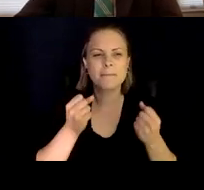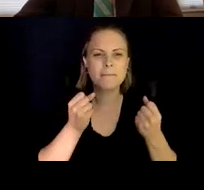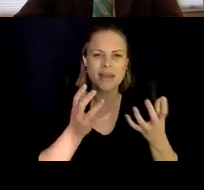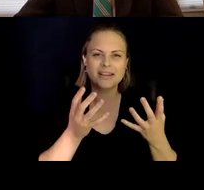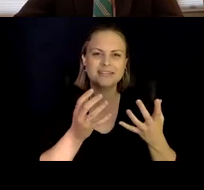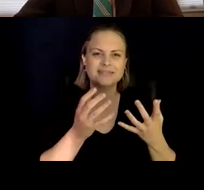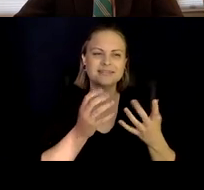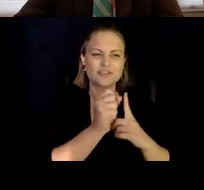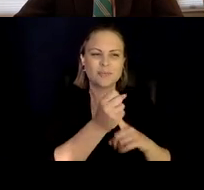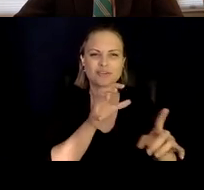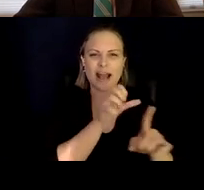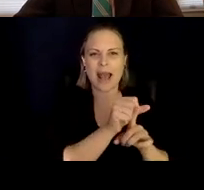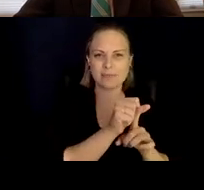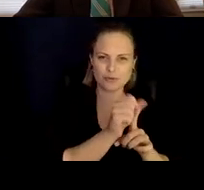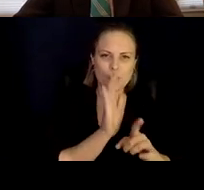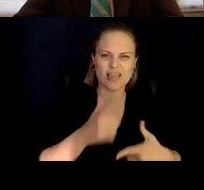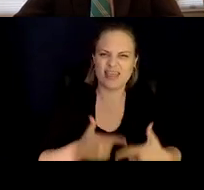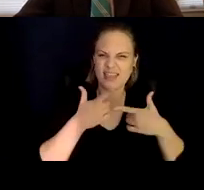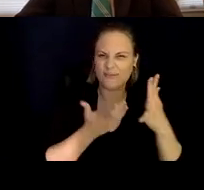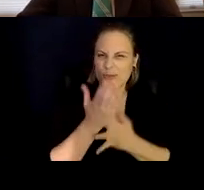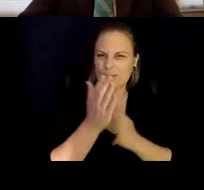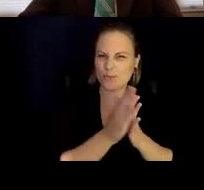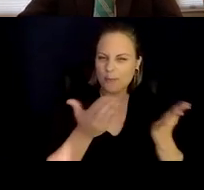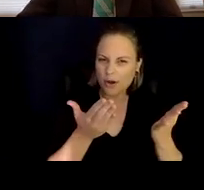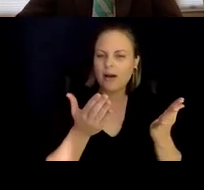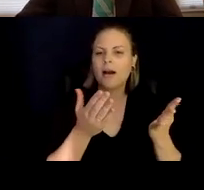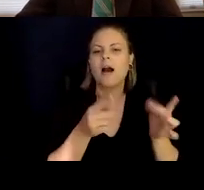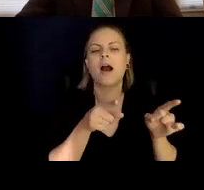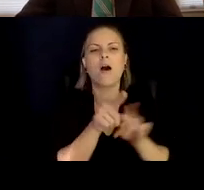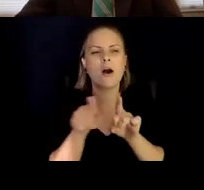will live in the book, and also kind of